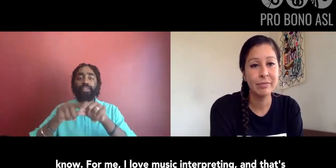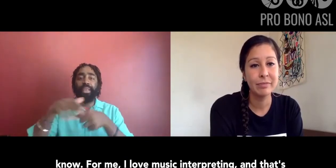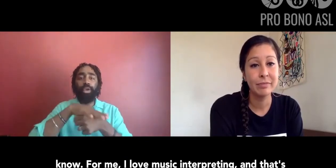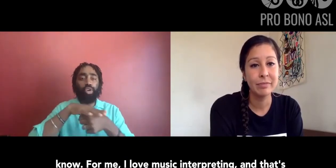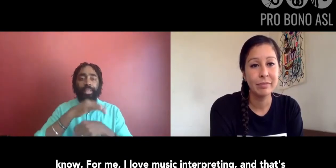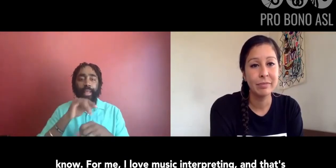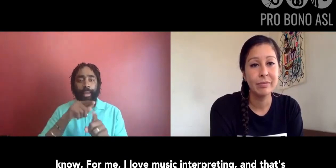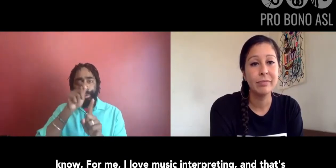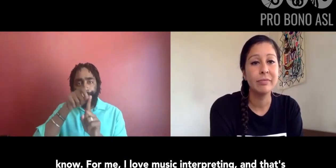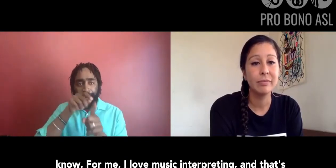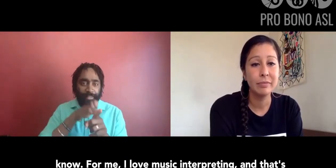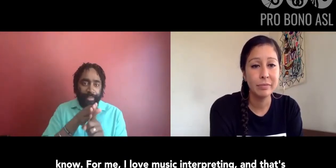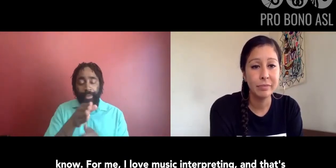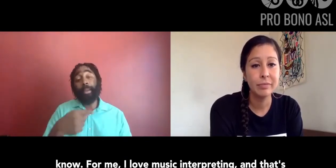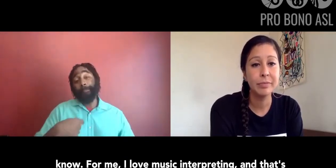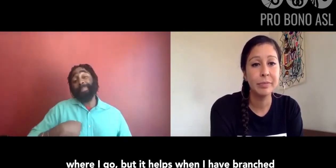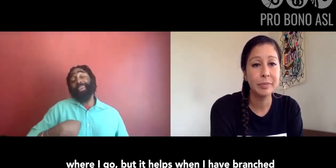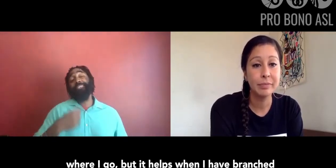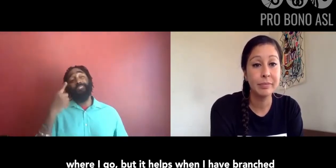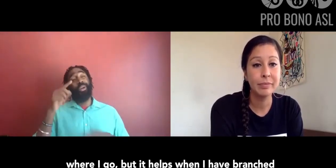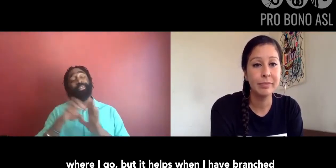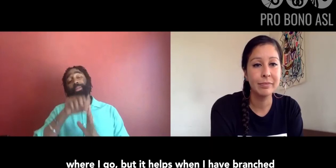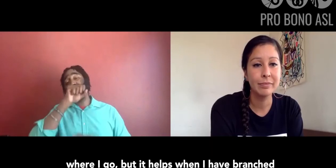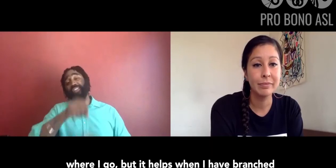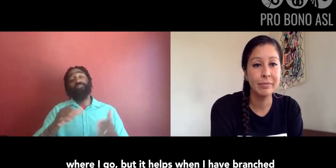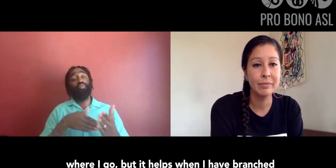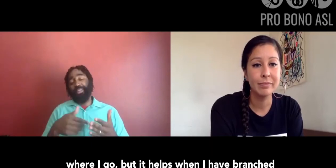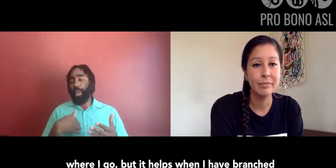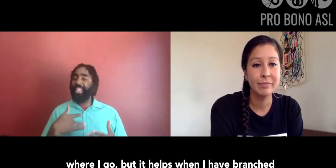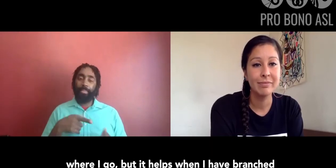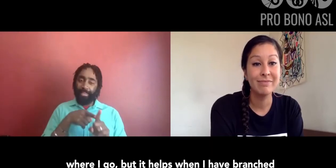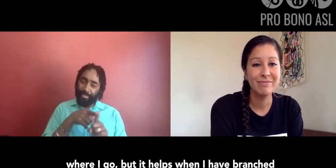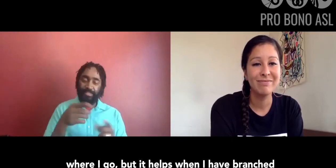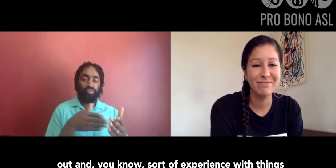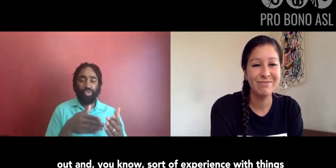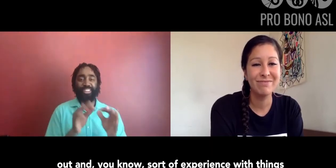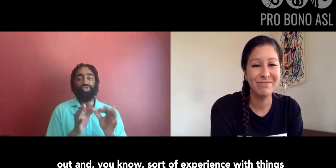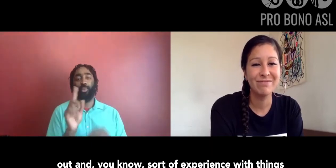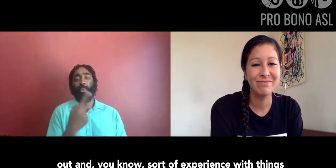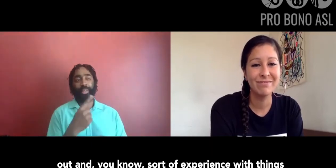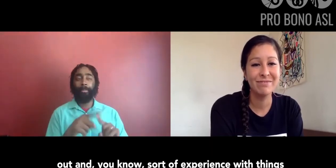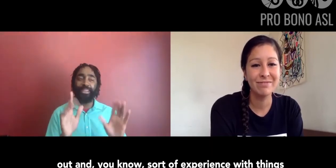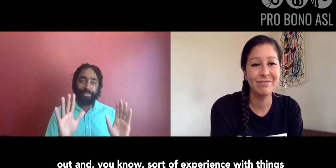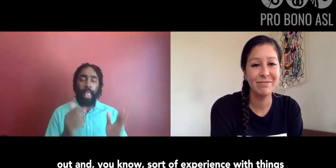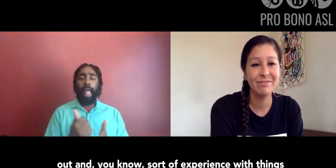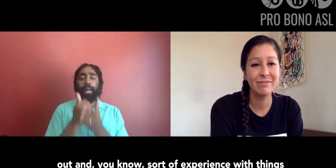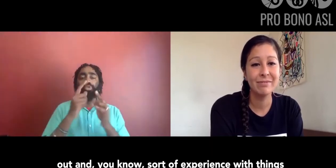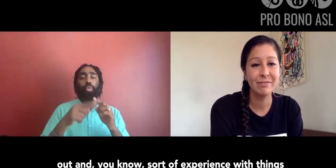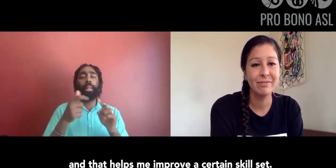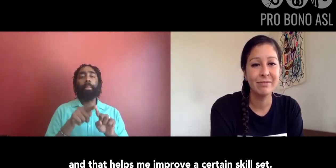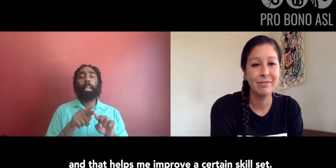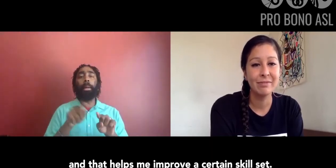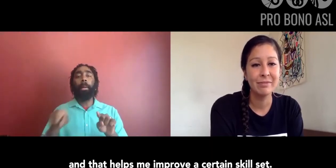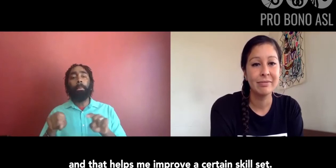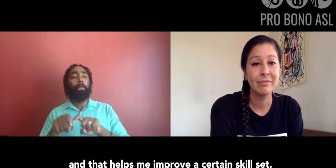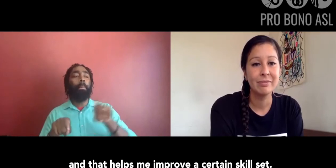area. For me, I love music interpreting, and that's where I go, but it helps when I've branched out and, sort of experienced other things, and